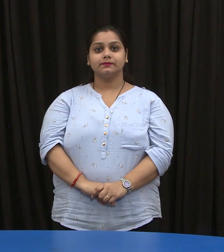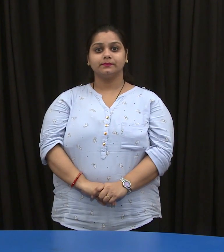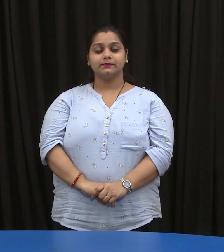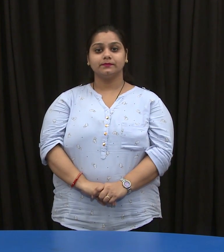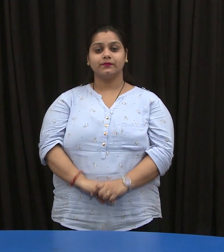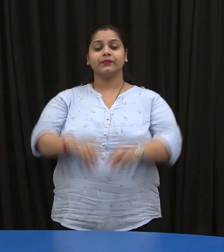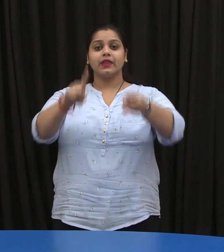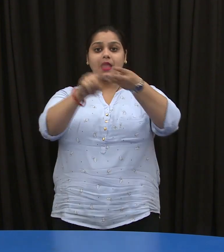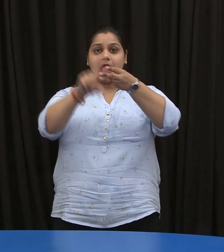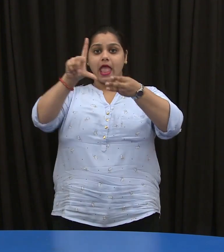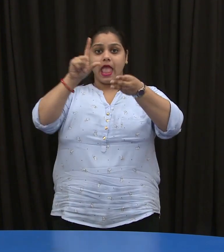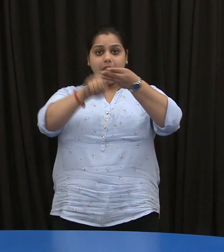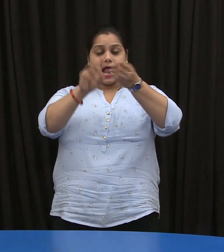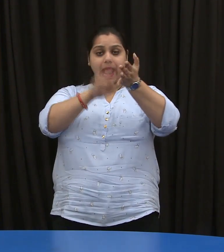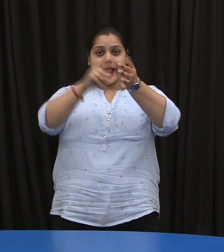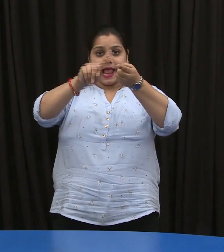elements of Windows XP,